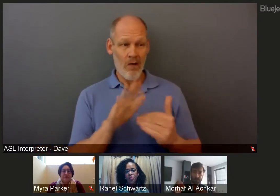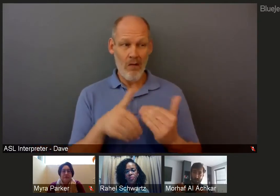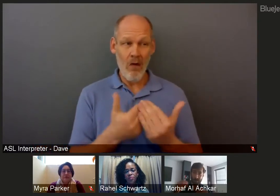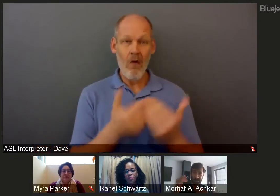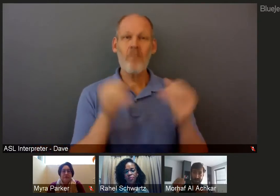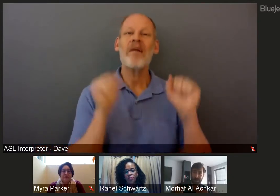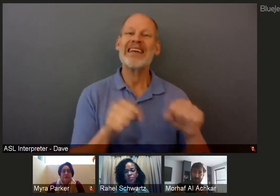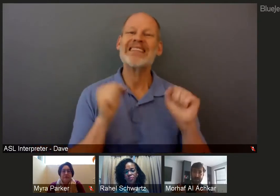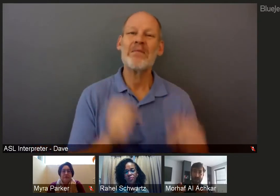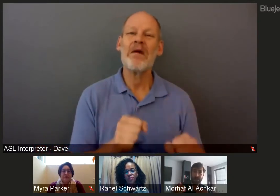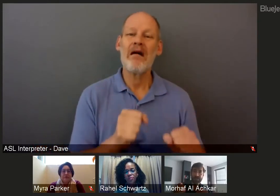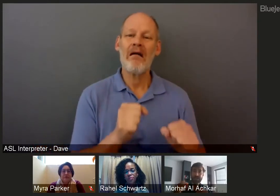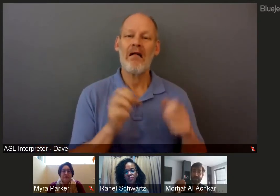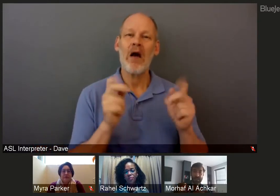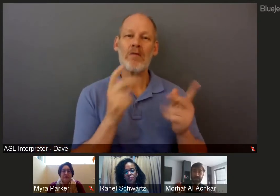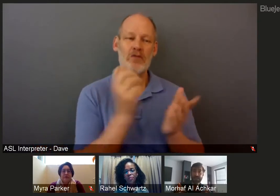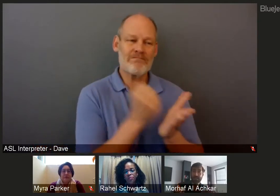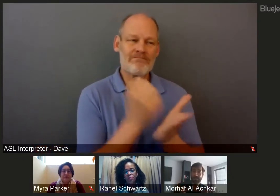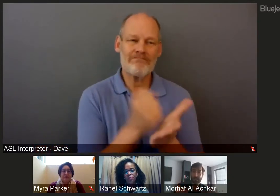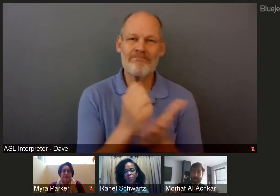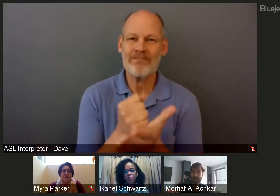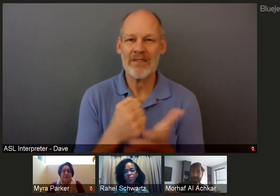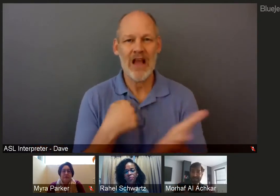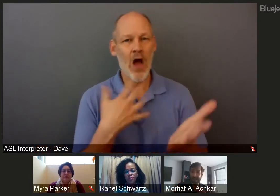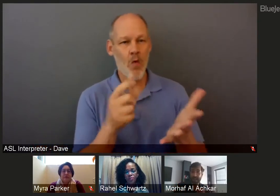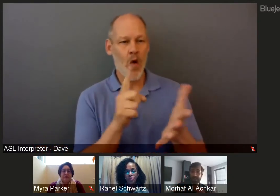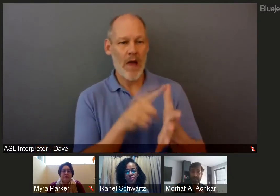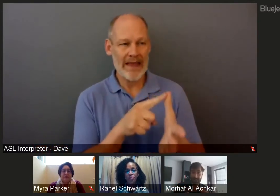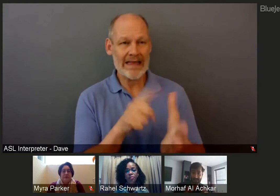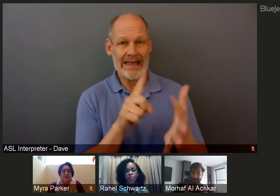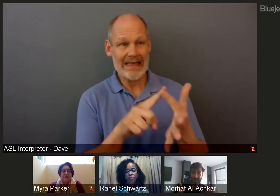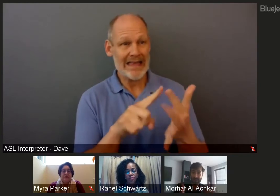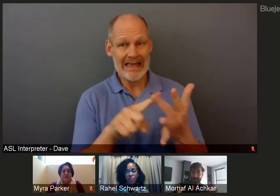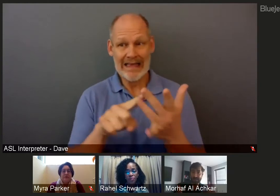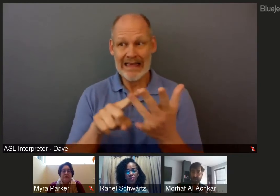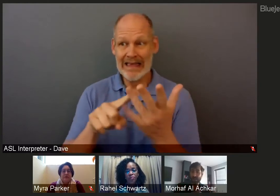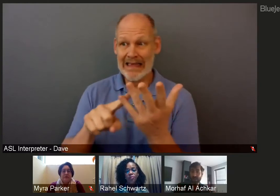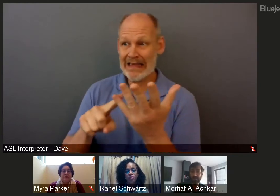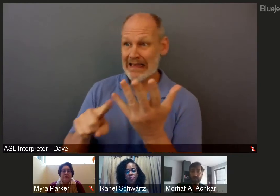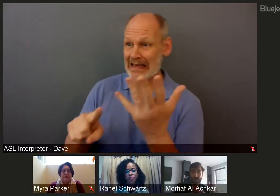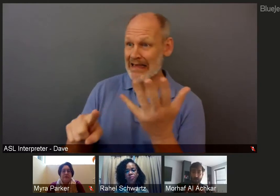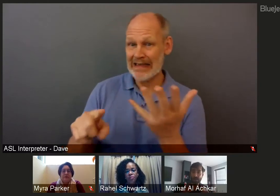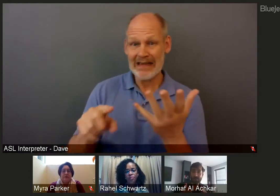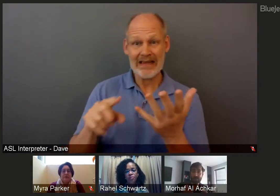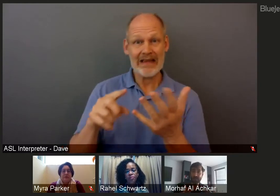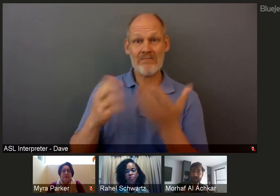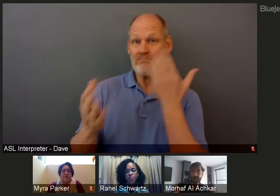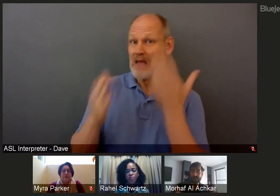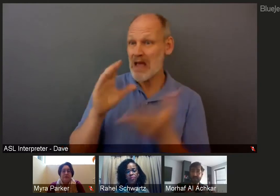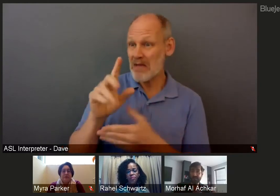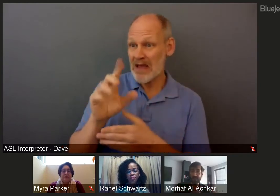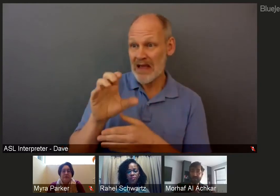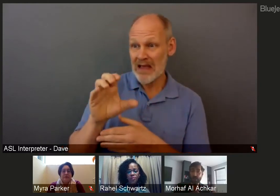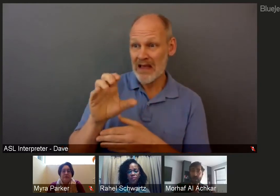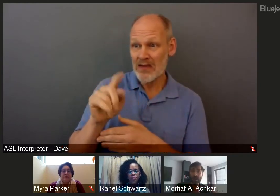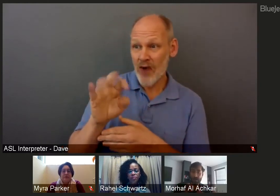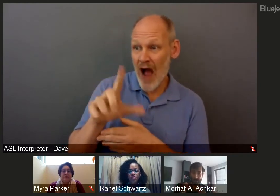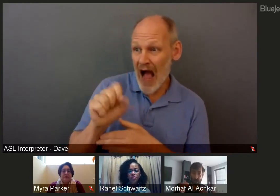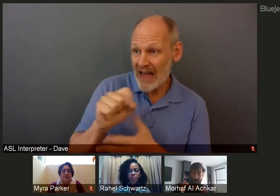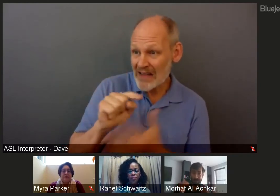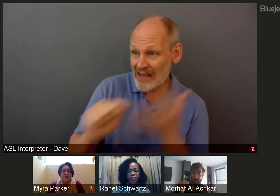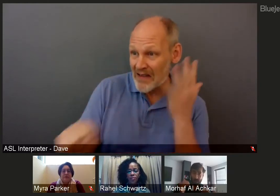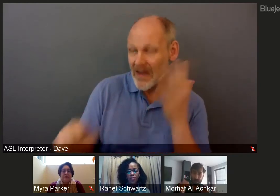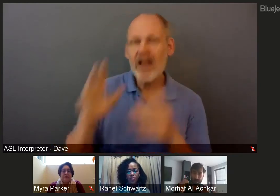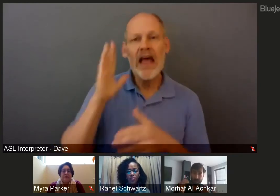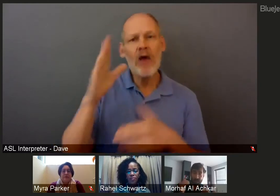fail, I'm going to find clinical trials until my body's tired and until I cannot do it anymore. I will live until I cannot live anymore.